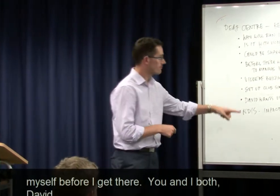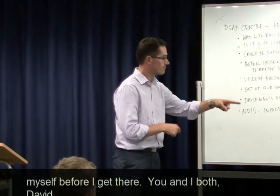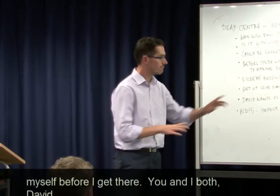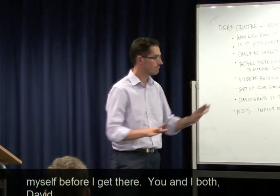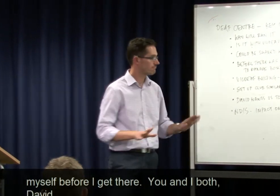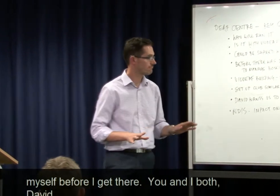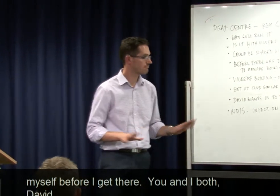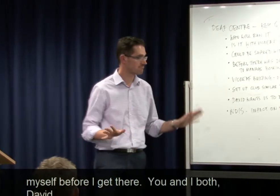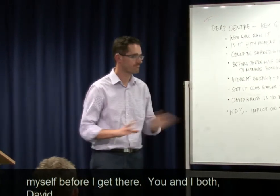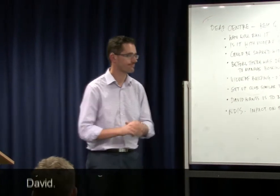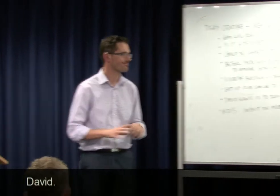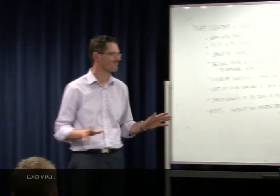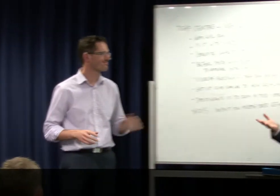Did you want to make a comment about that? No? No.